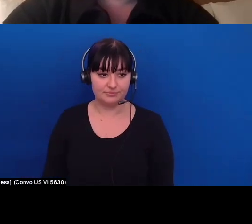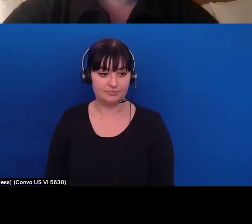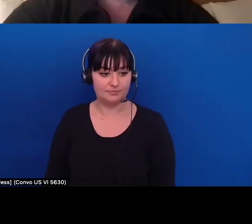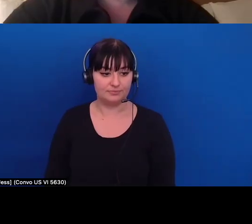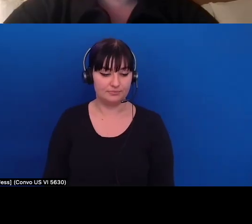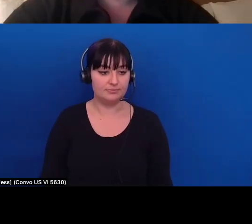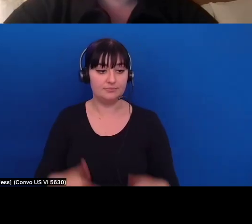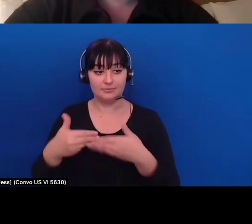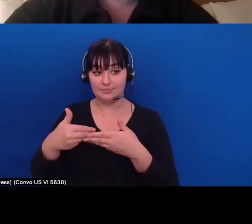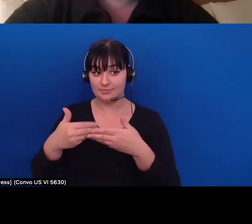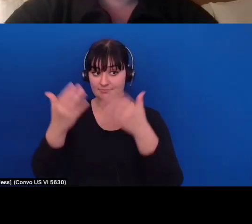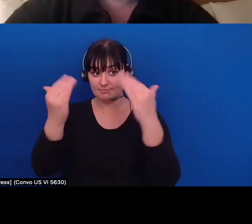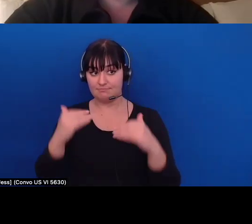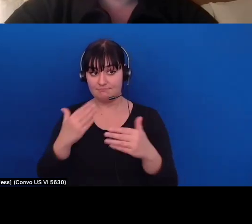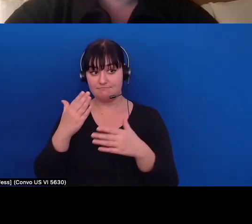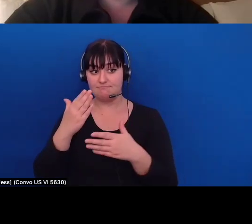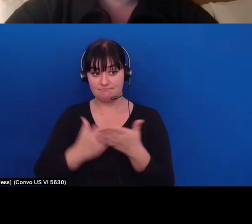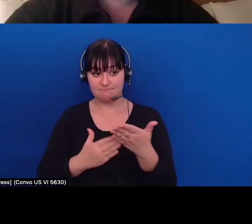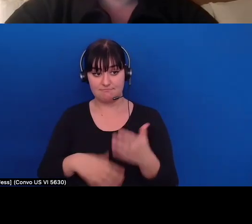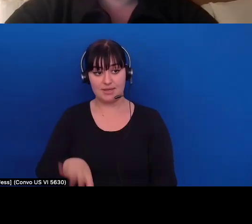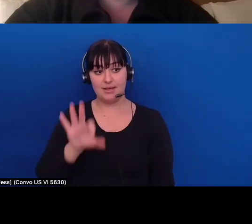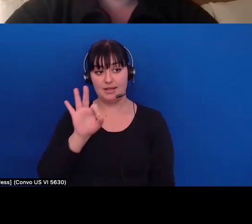The next section,